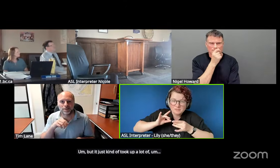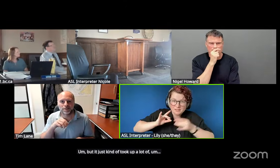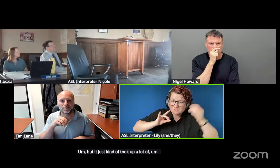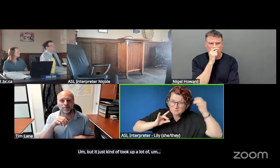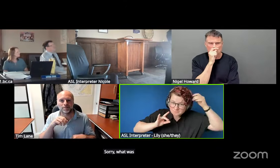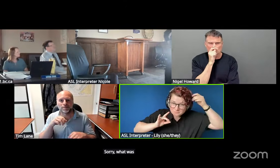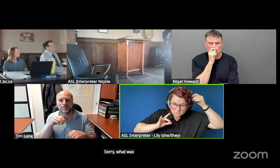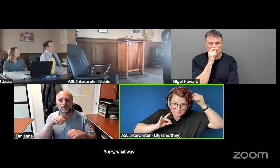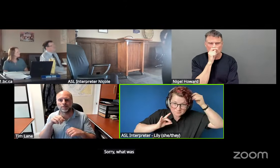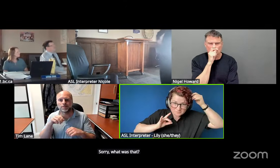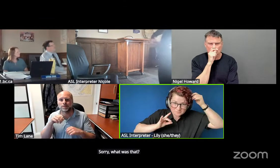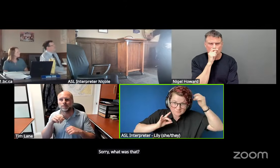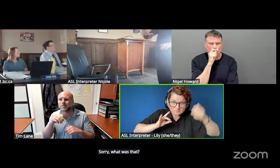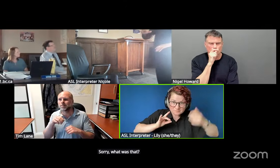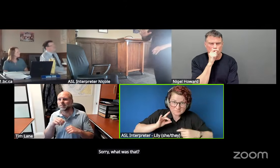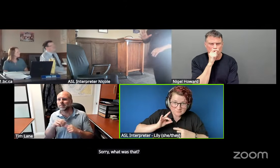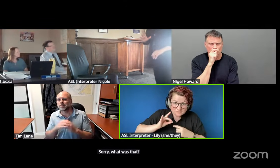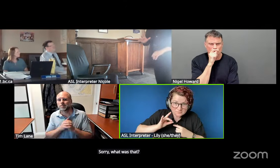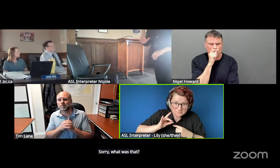sorry, what was that?